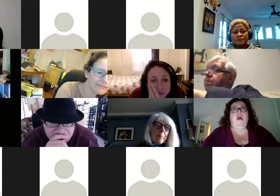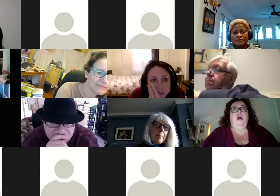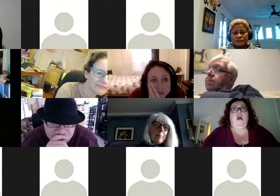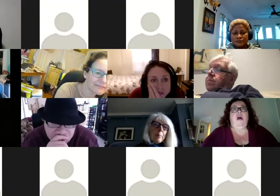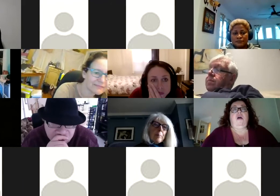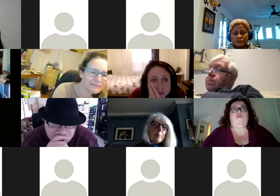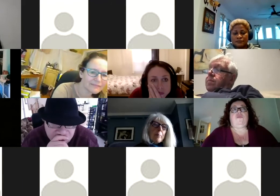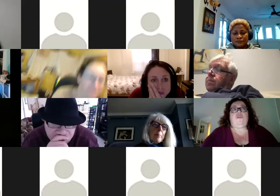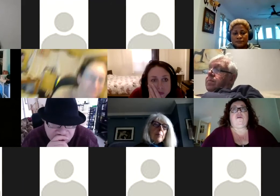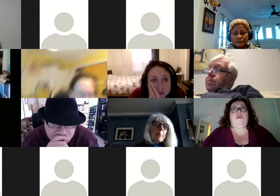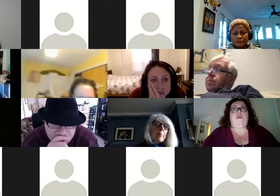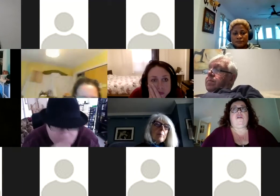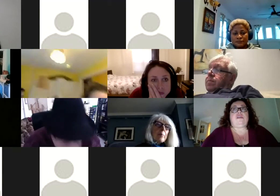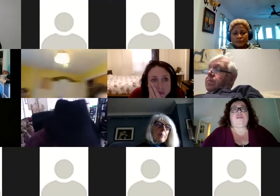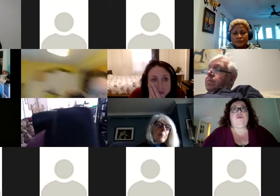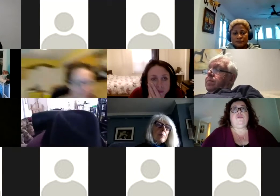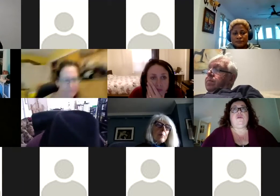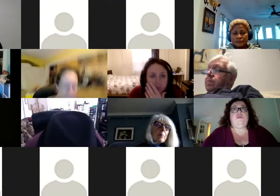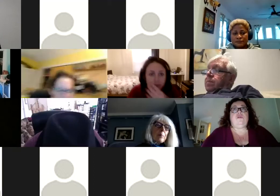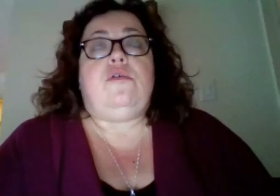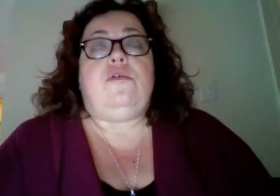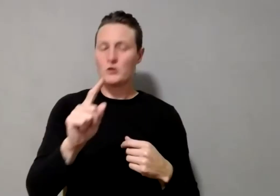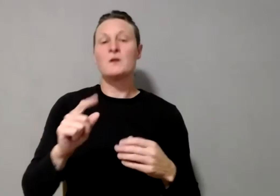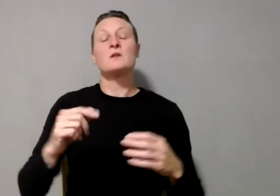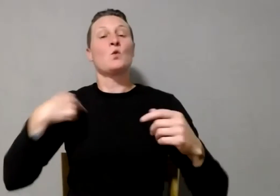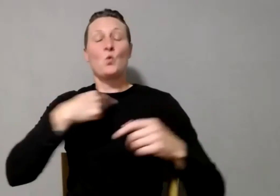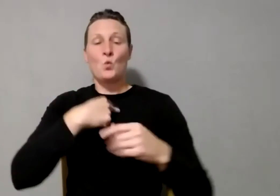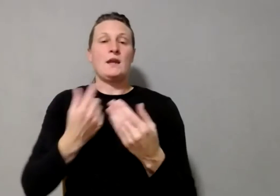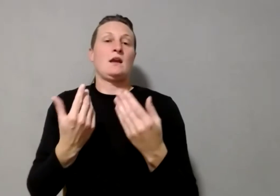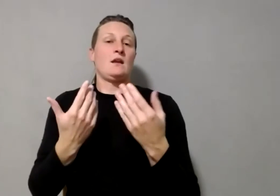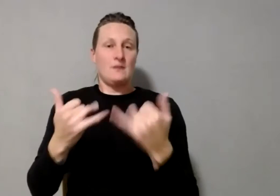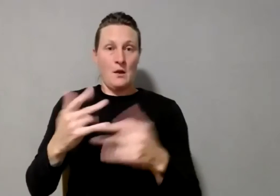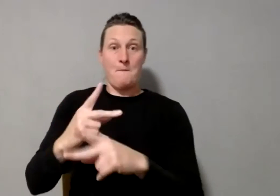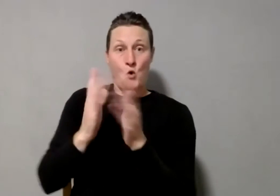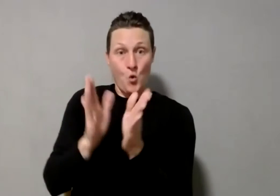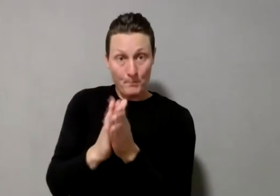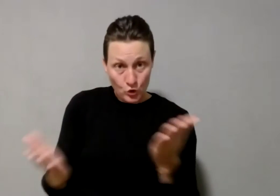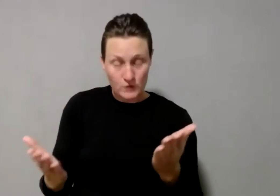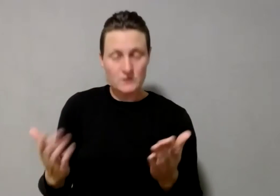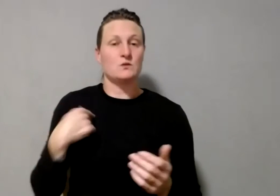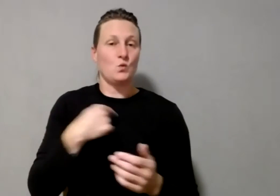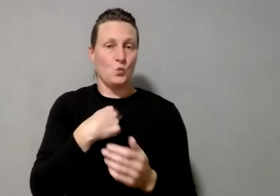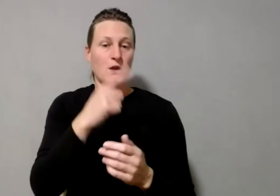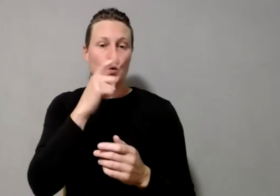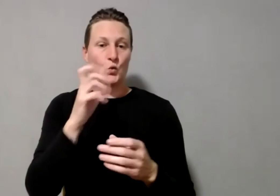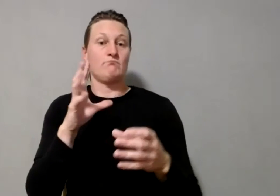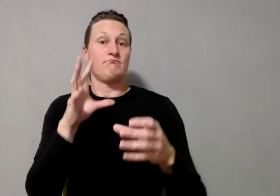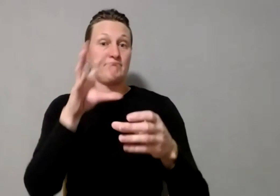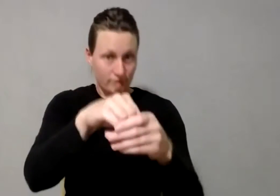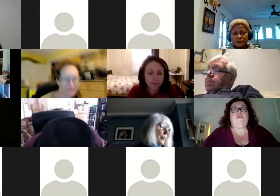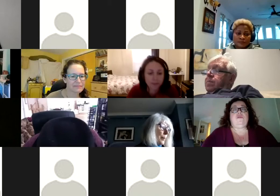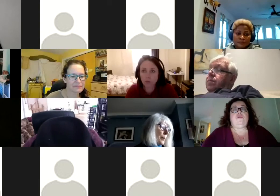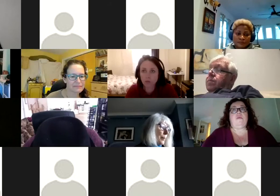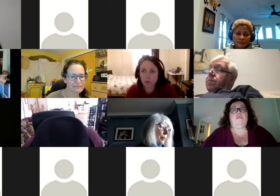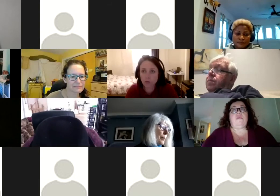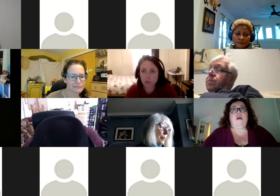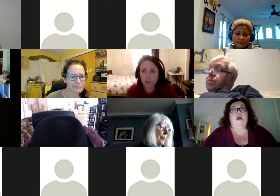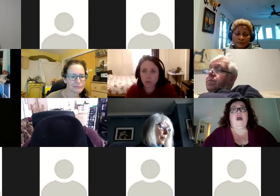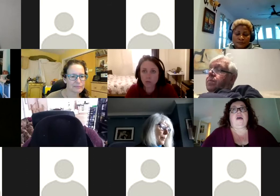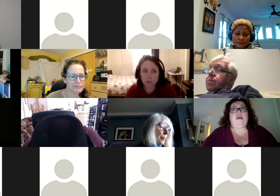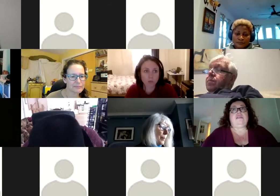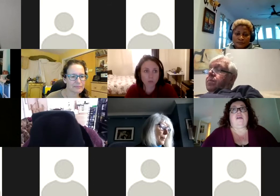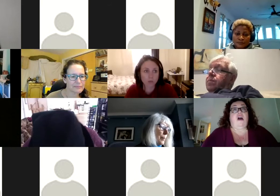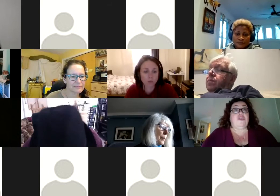So for the artists who were part of last year's grant applications, we'll be working with